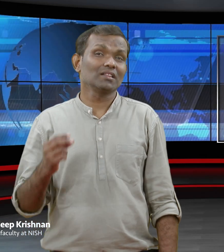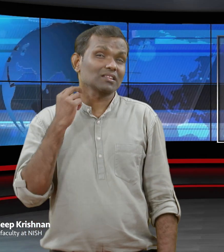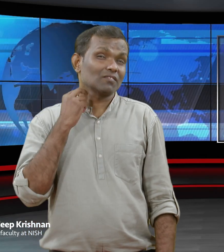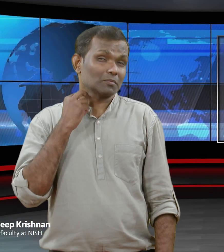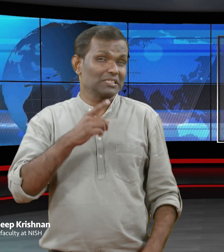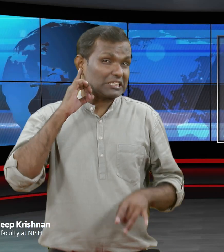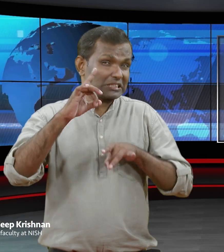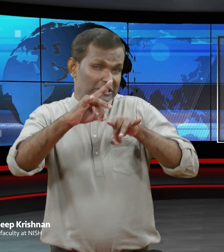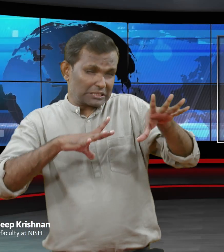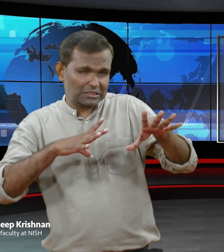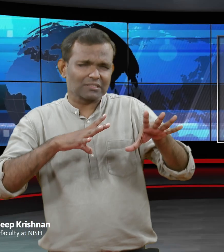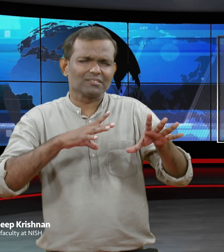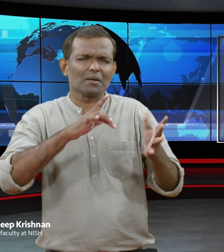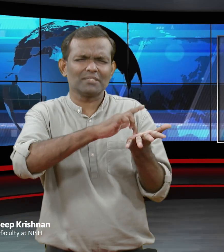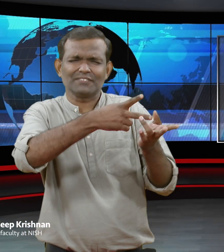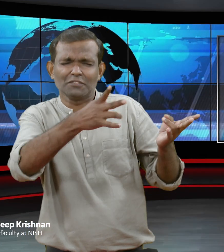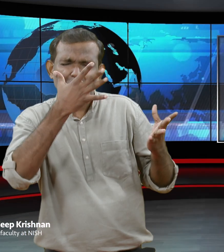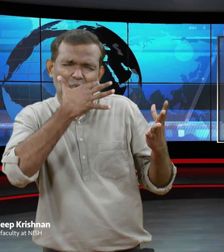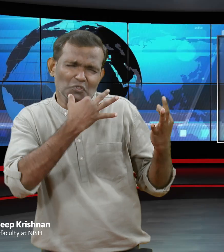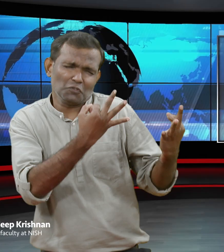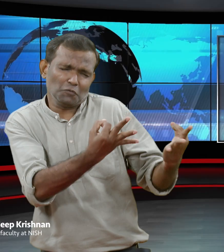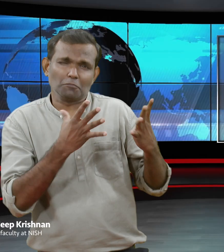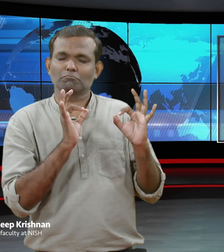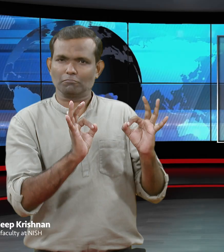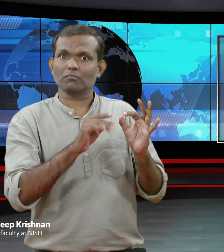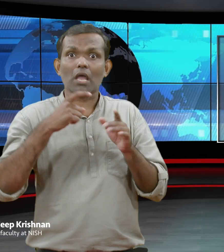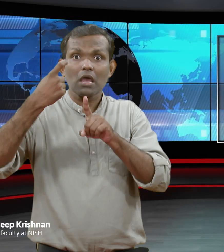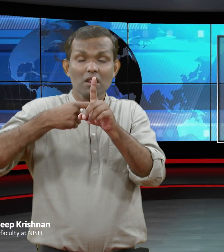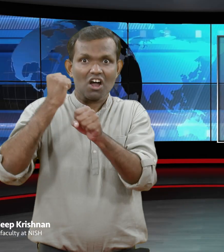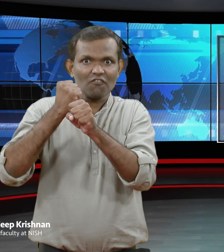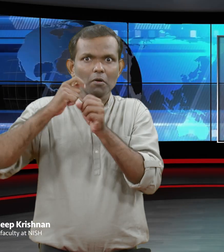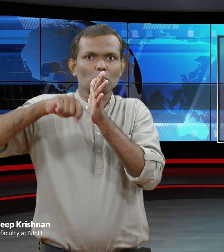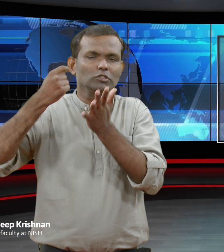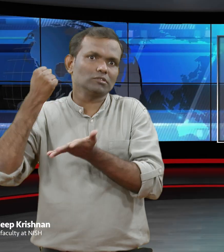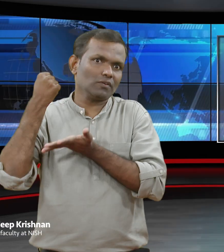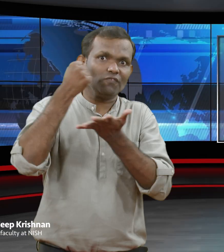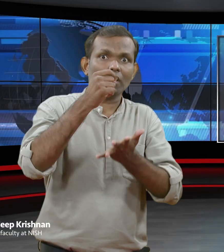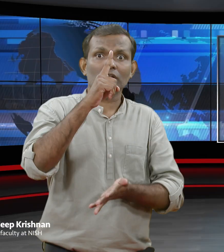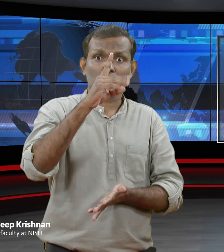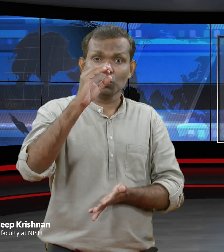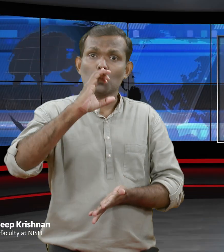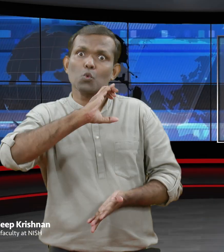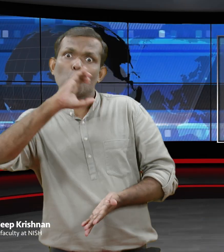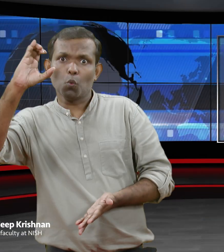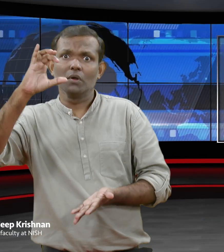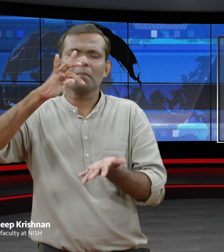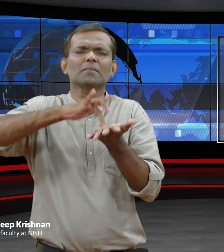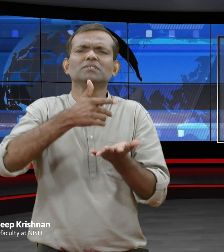A 100 crore city beautification project will begin in Thiruvananthapuram within 2 weeks. The first phase includes developing a children's